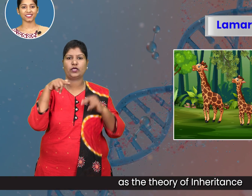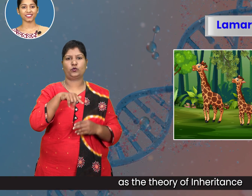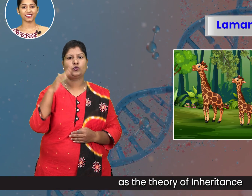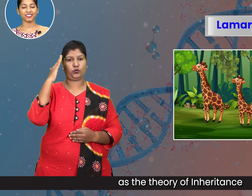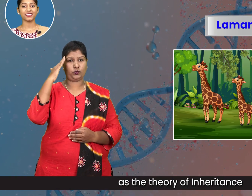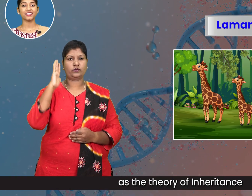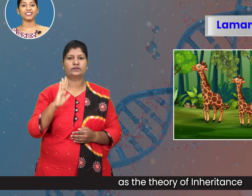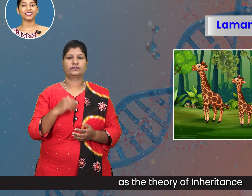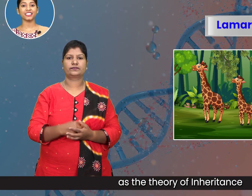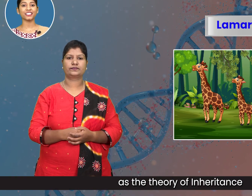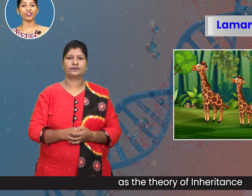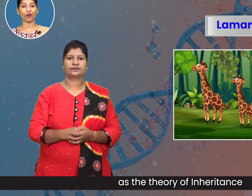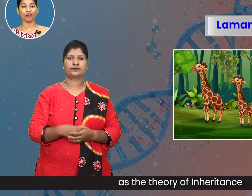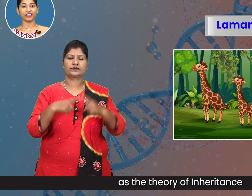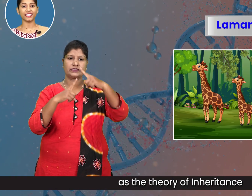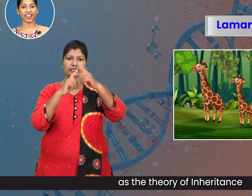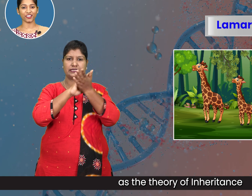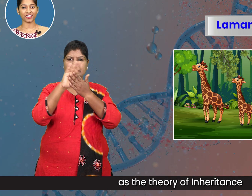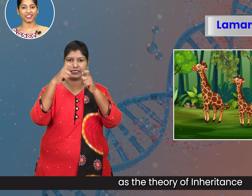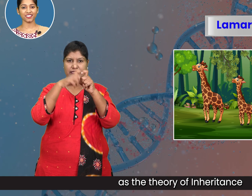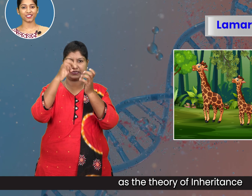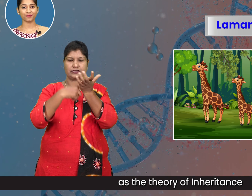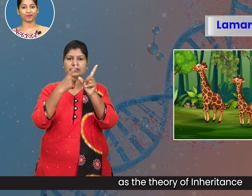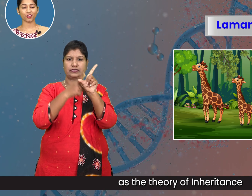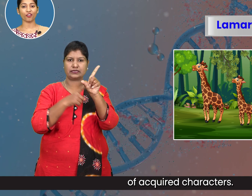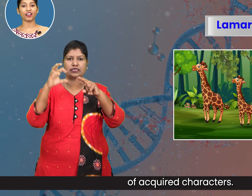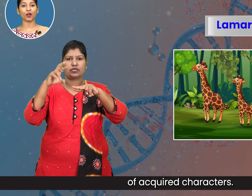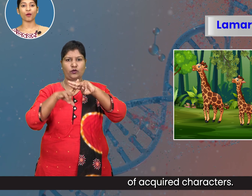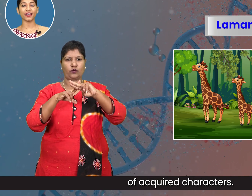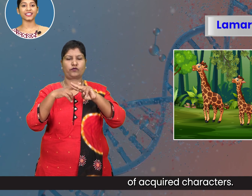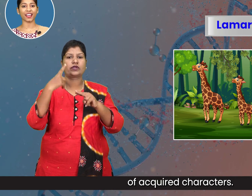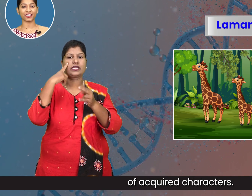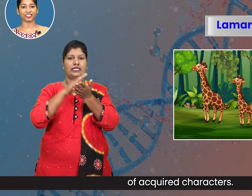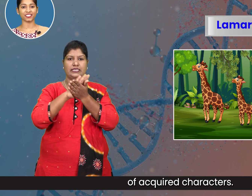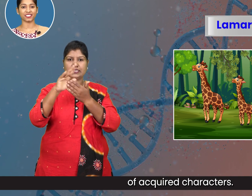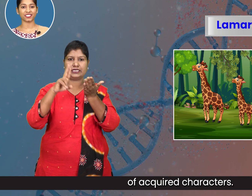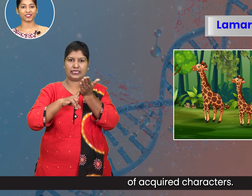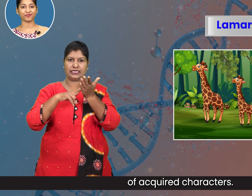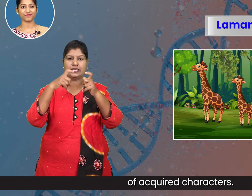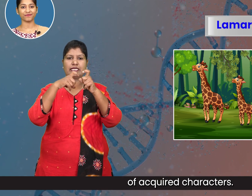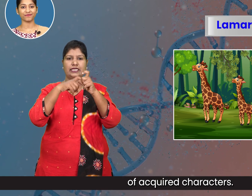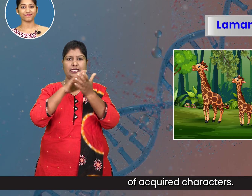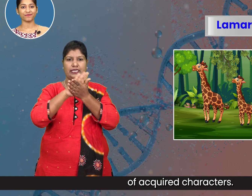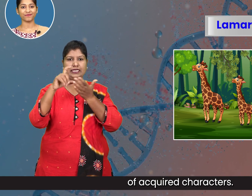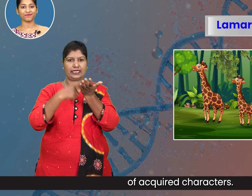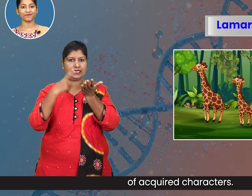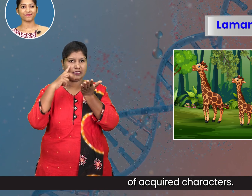as the theory of inheritance of acquired characters.